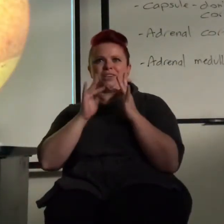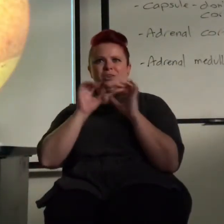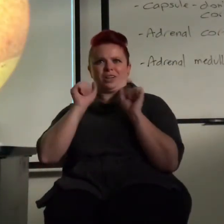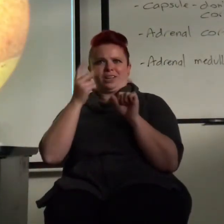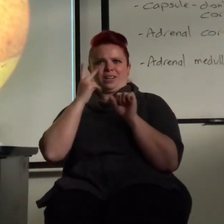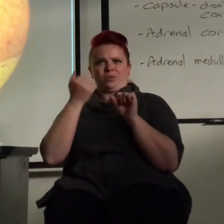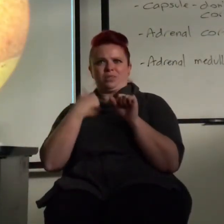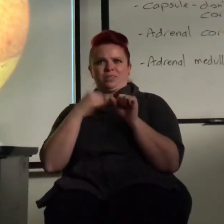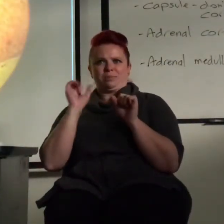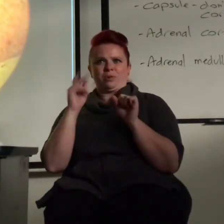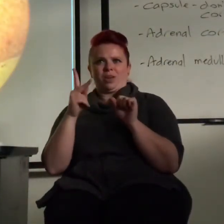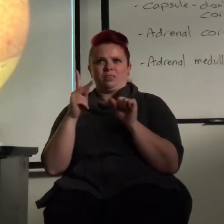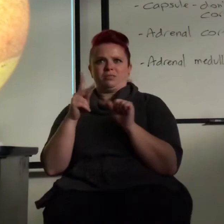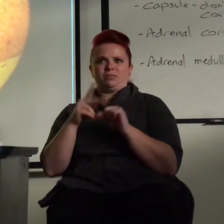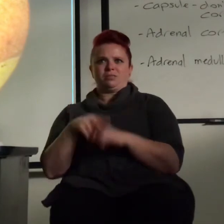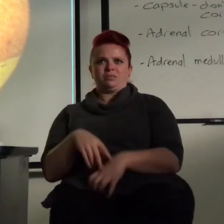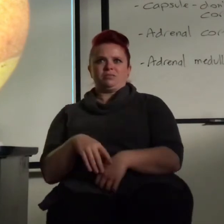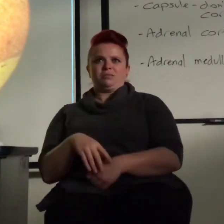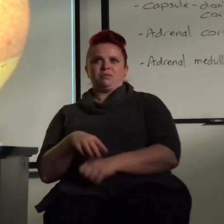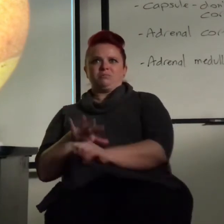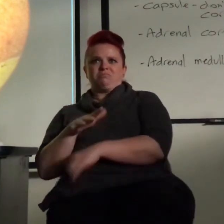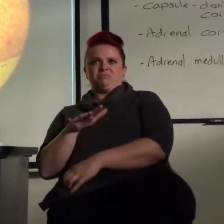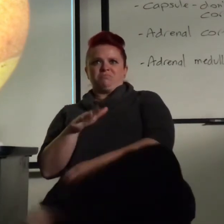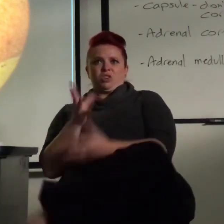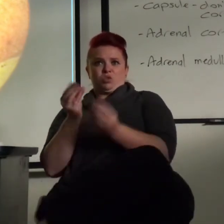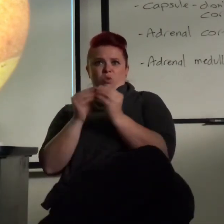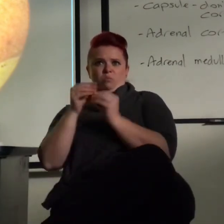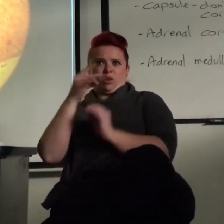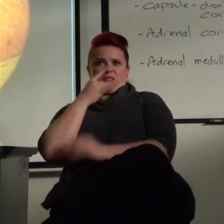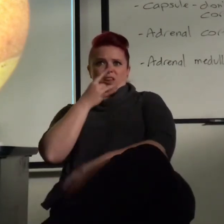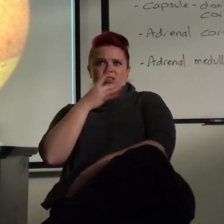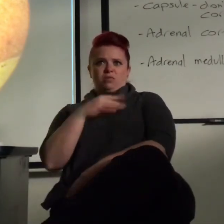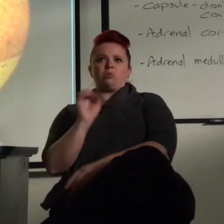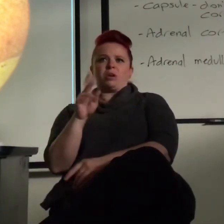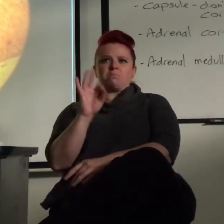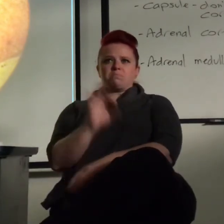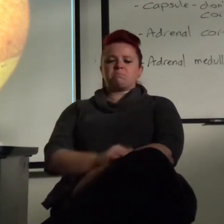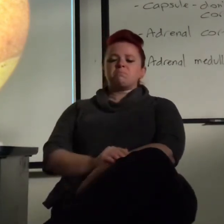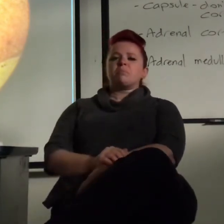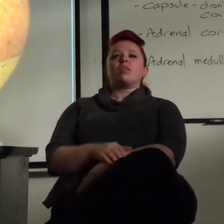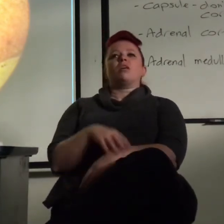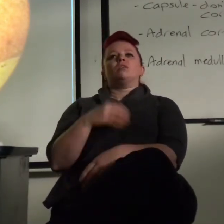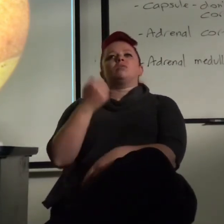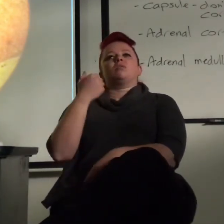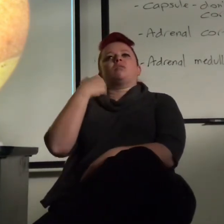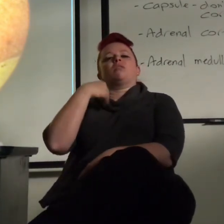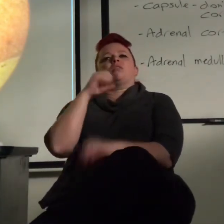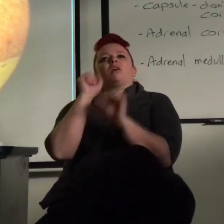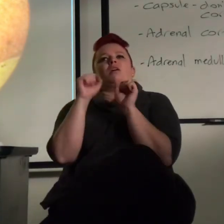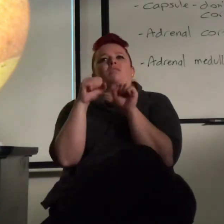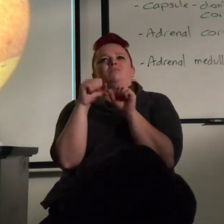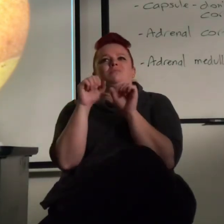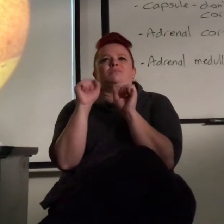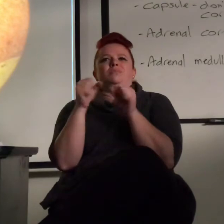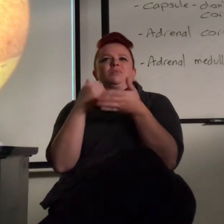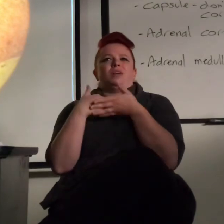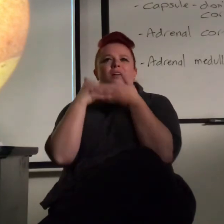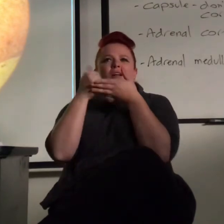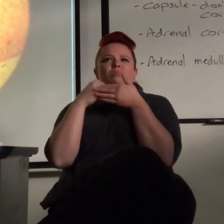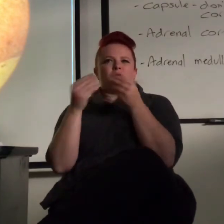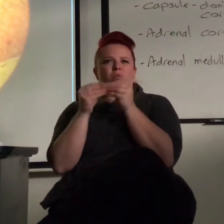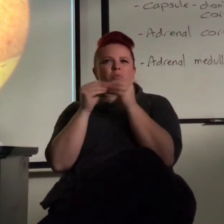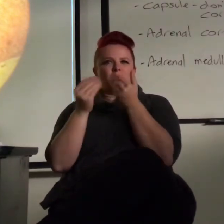our slides. Now, I've labeled it for you to kind of help ease you into it. Capsule, cortex,